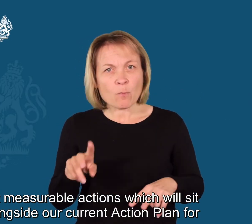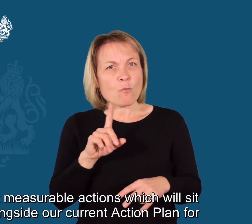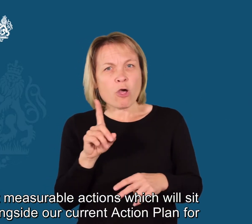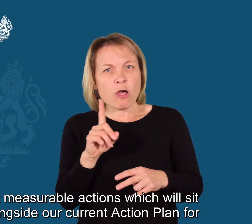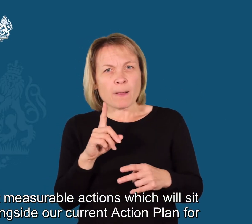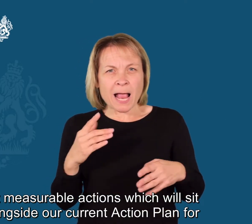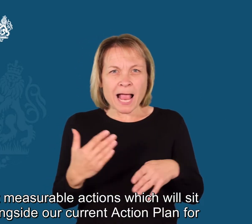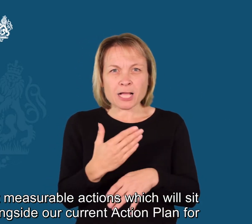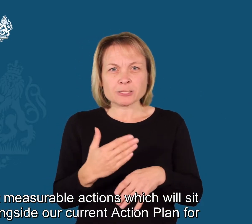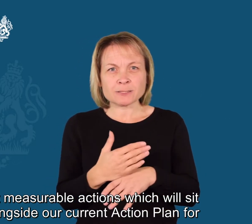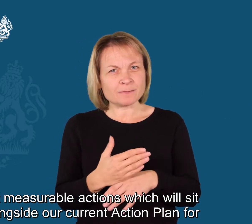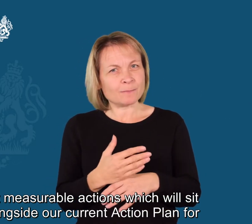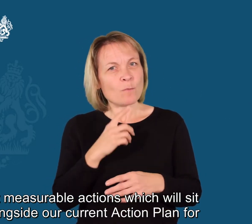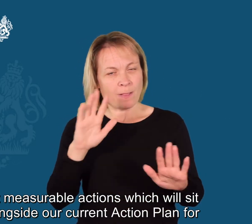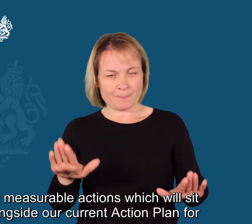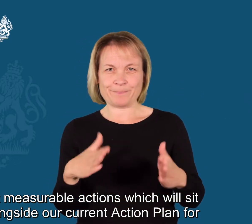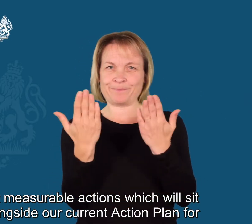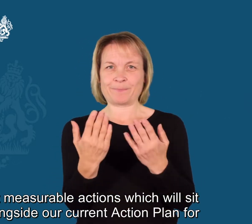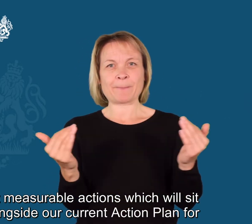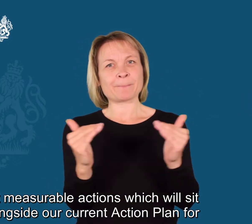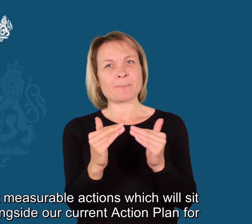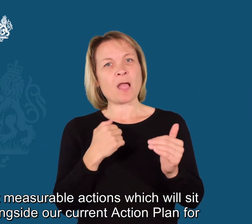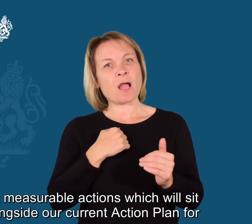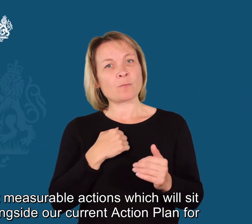current action plan for our equality outcomes.